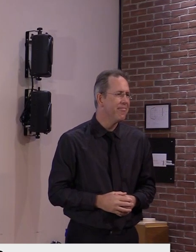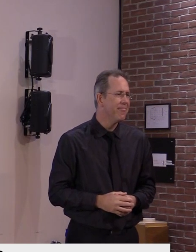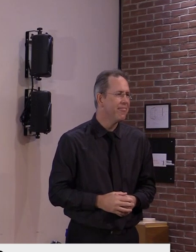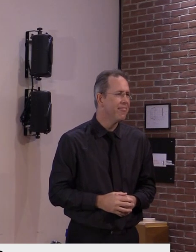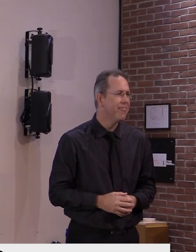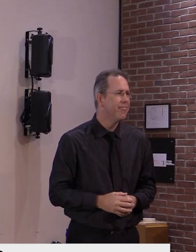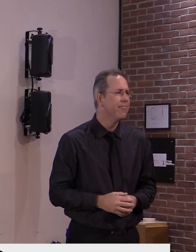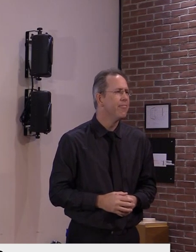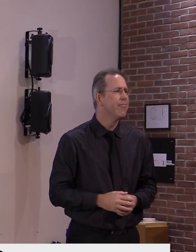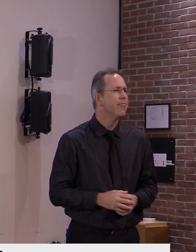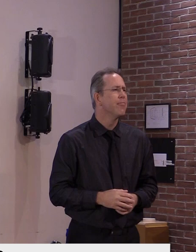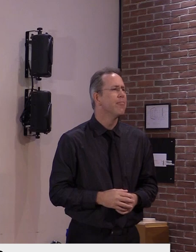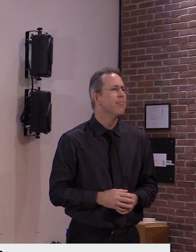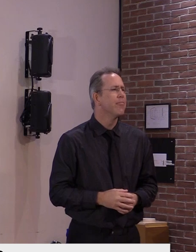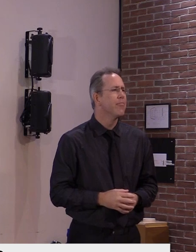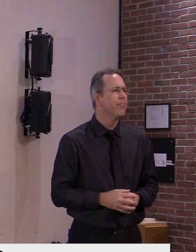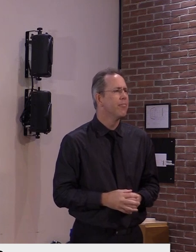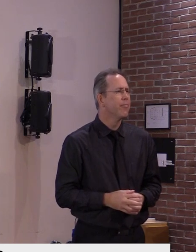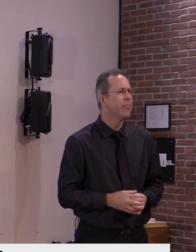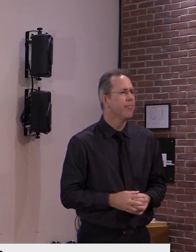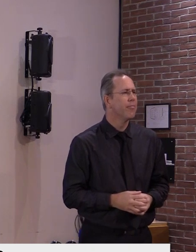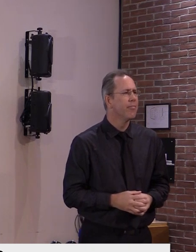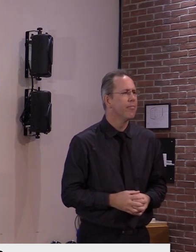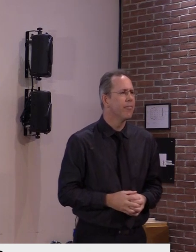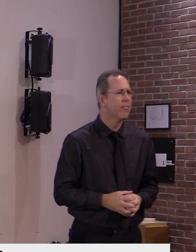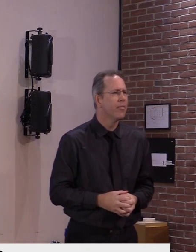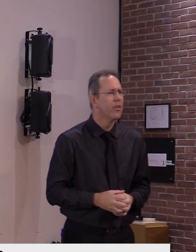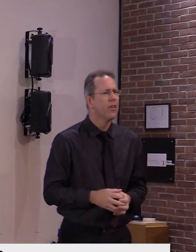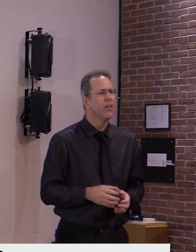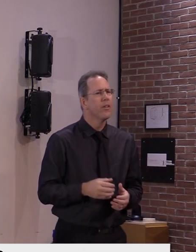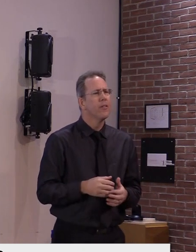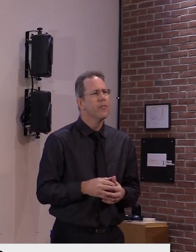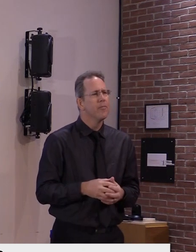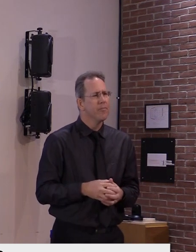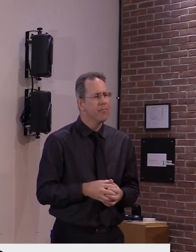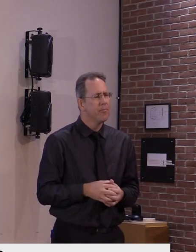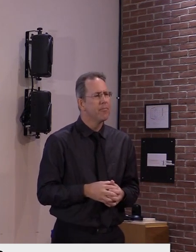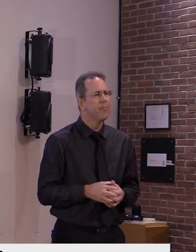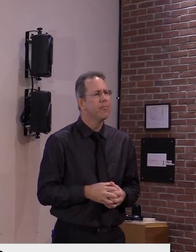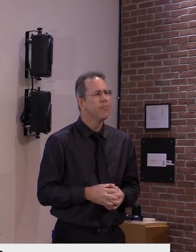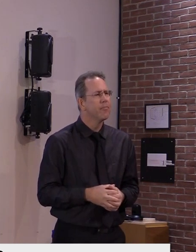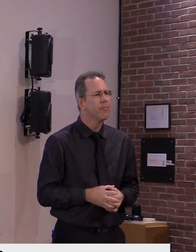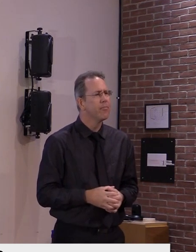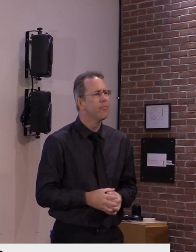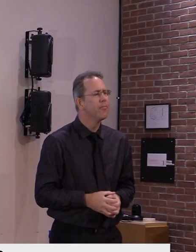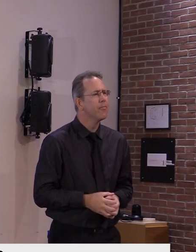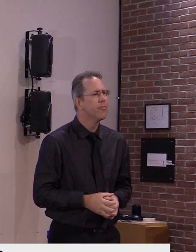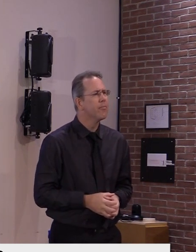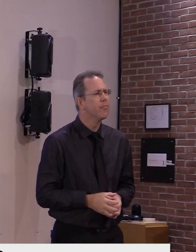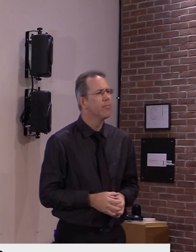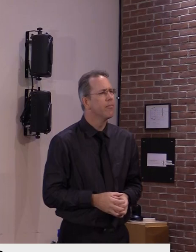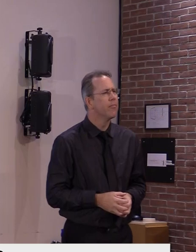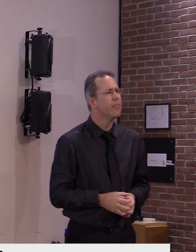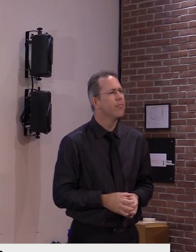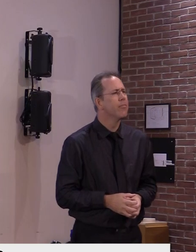the state really have for enforcement if somebody refuses to quarantine and is tested positive?